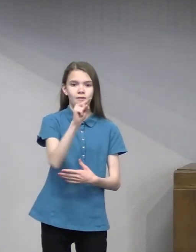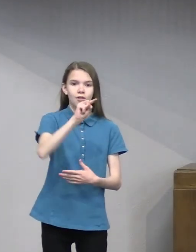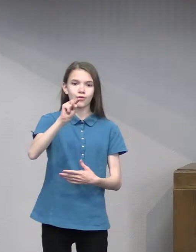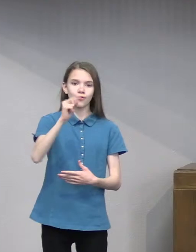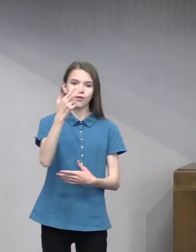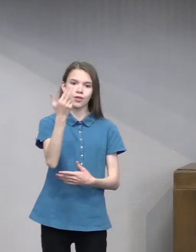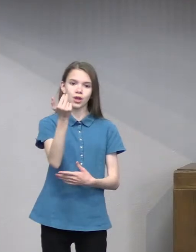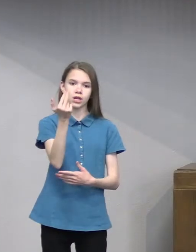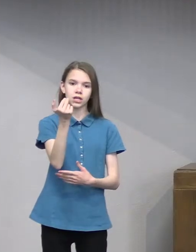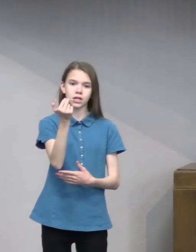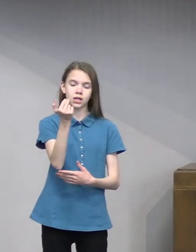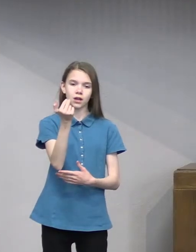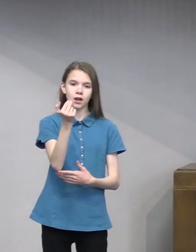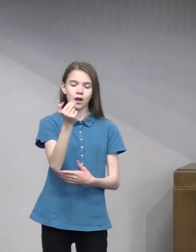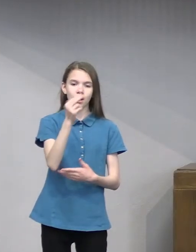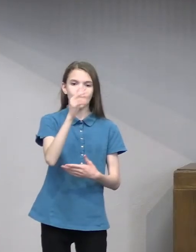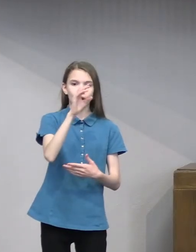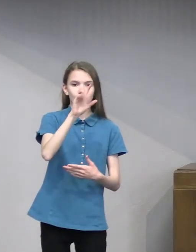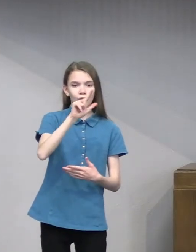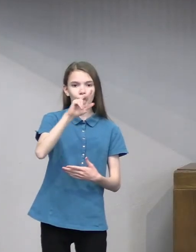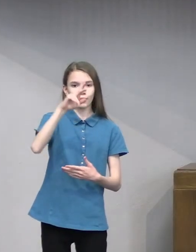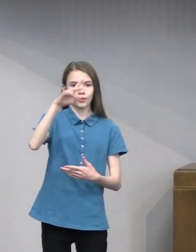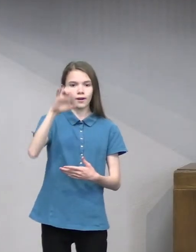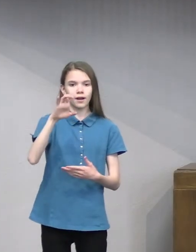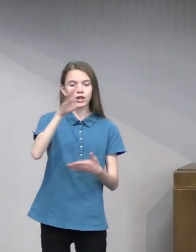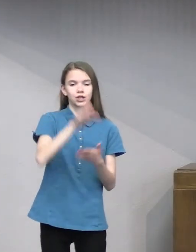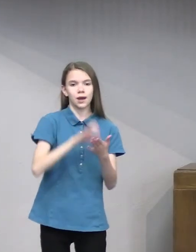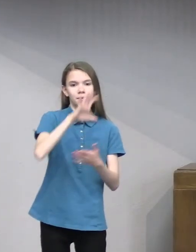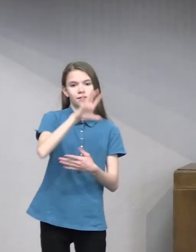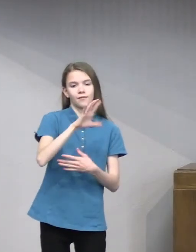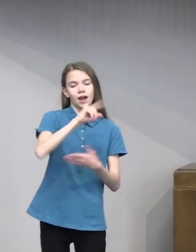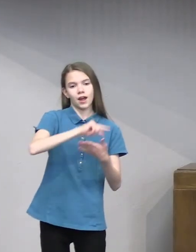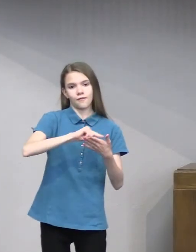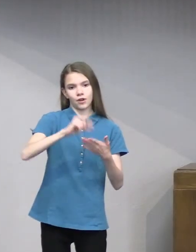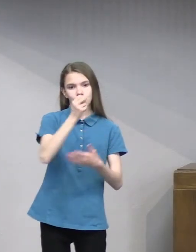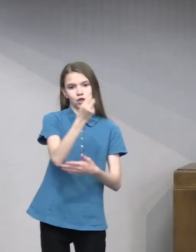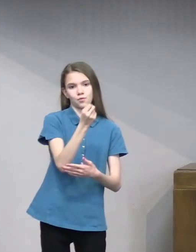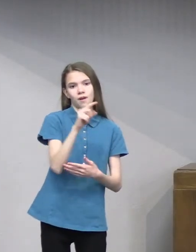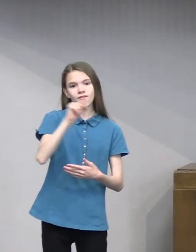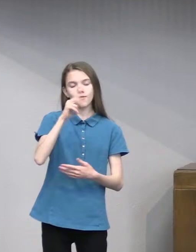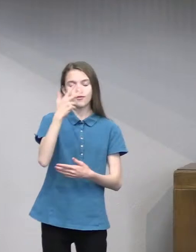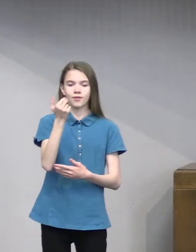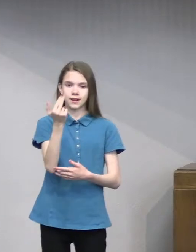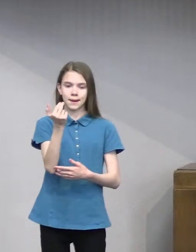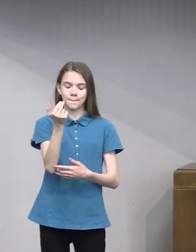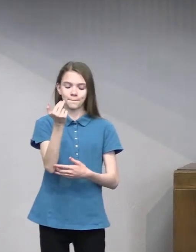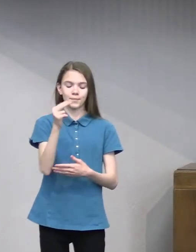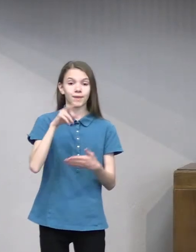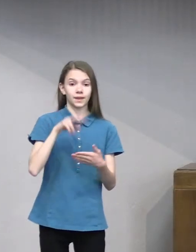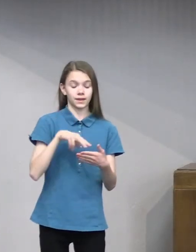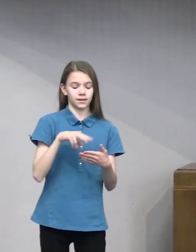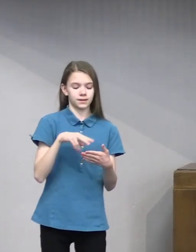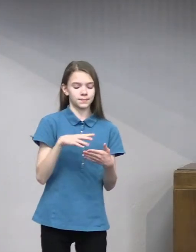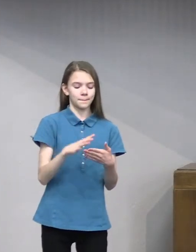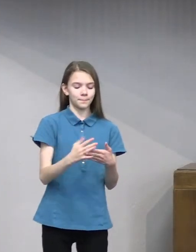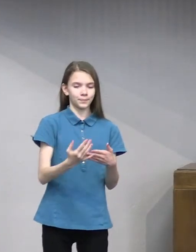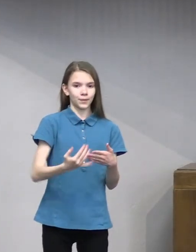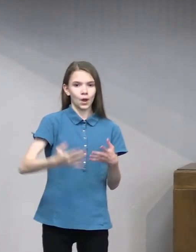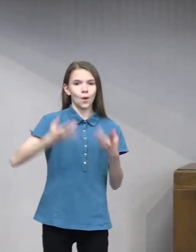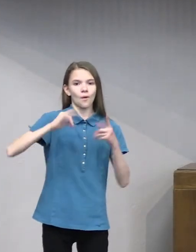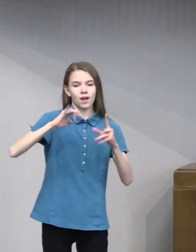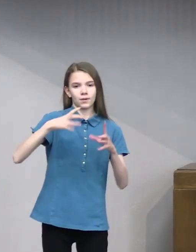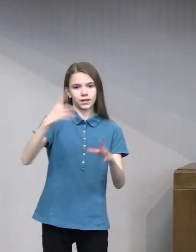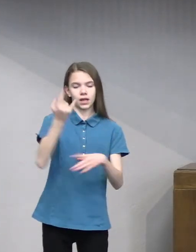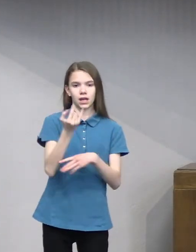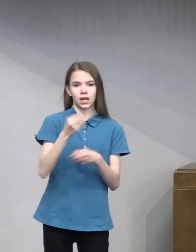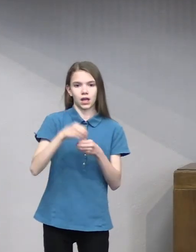13. Luke chapter 5 from verses 12 through 13. It reads, "While he was in one of the